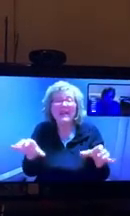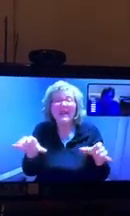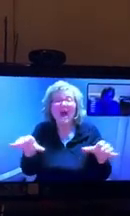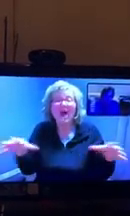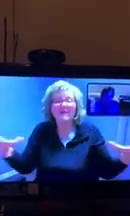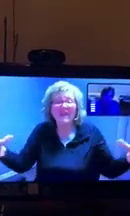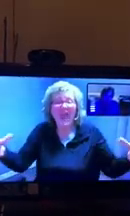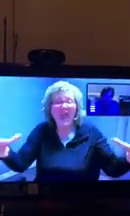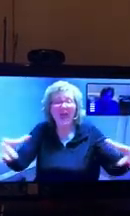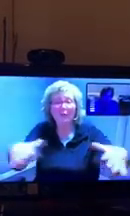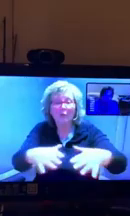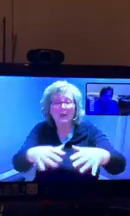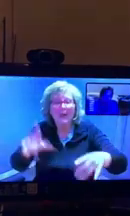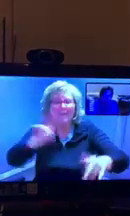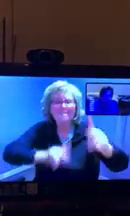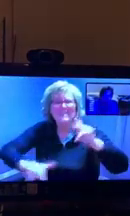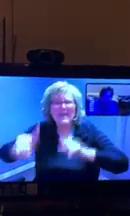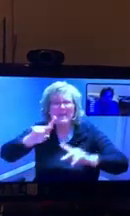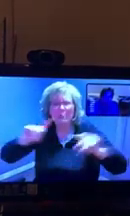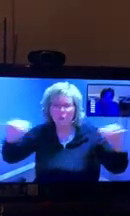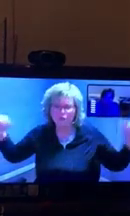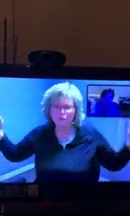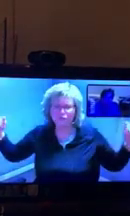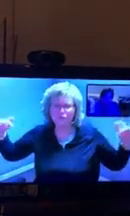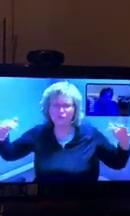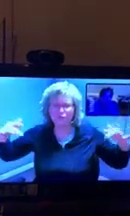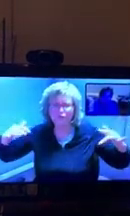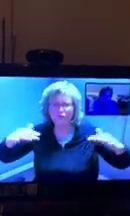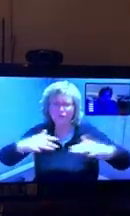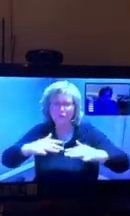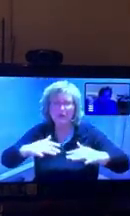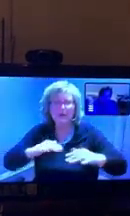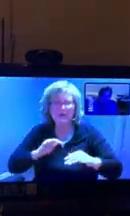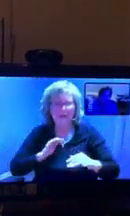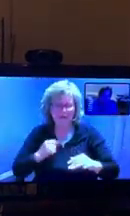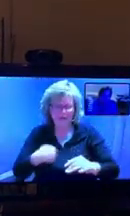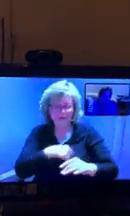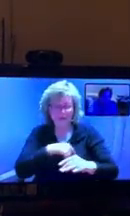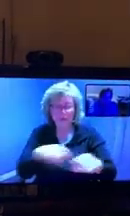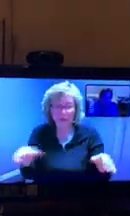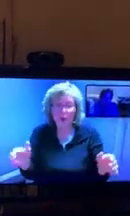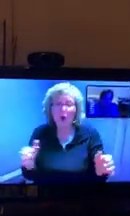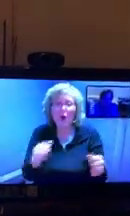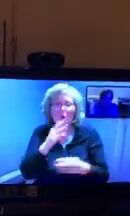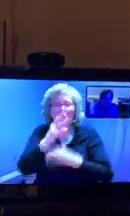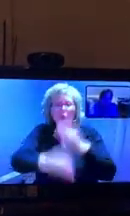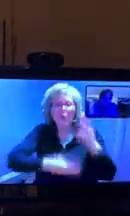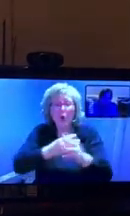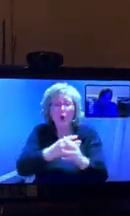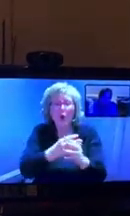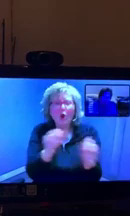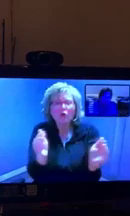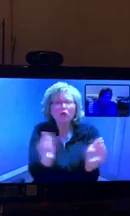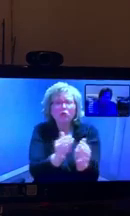people, from all over, in our case, around the world, small amounts of donations. And listen to this. In our case, it